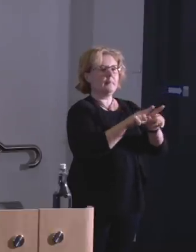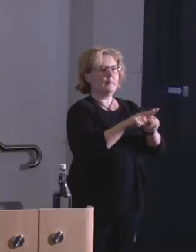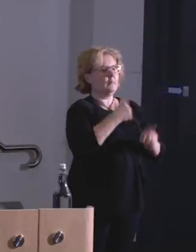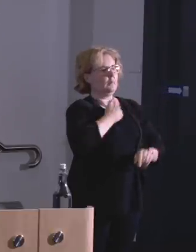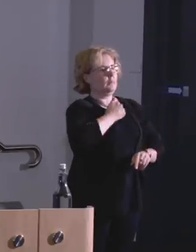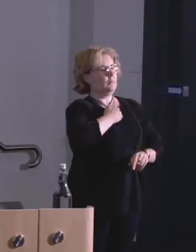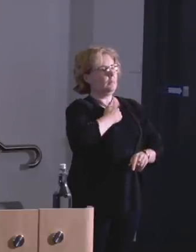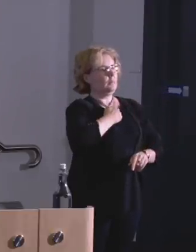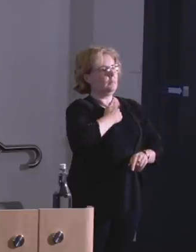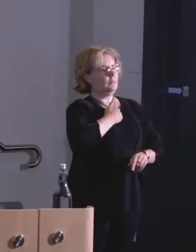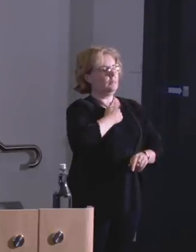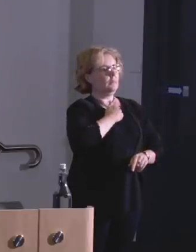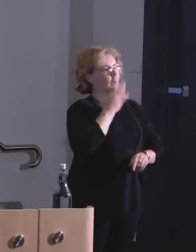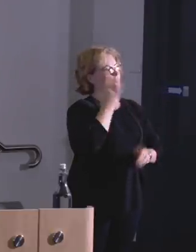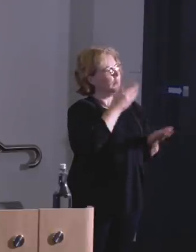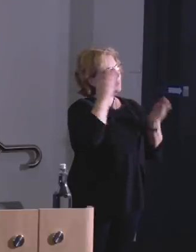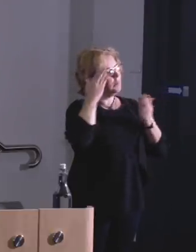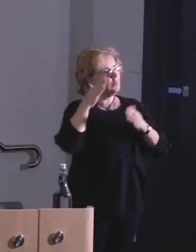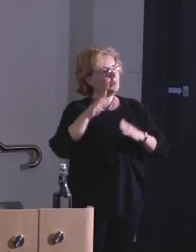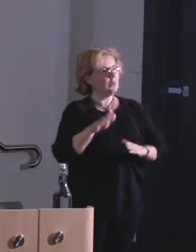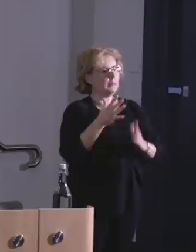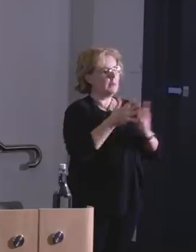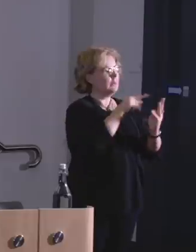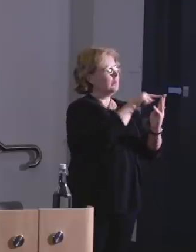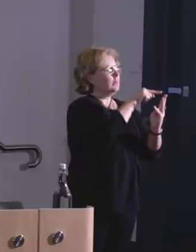he passed away, all his titles became vacant.